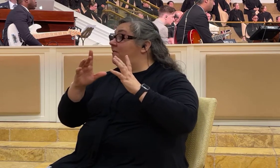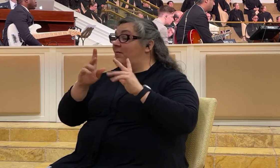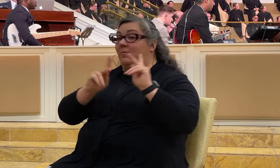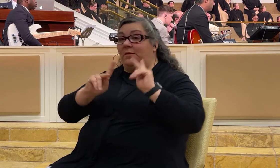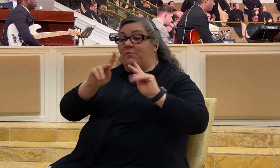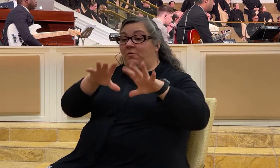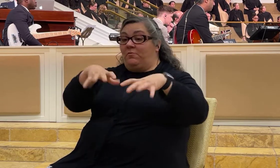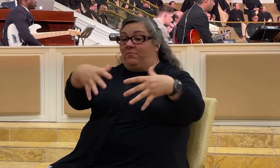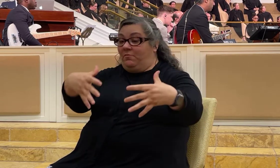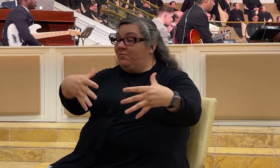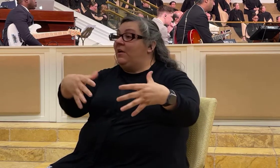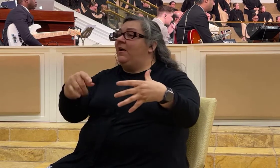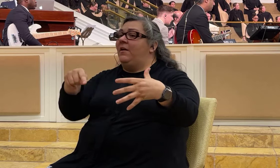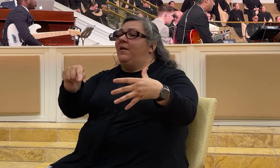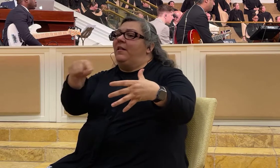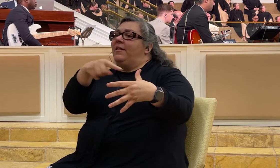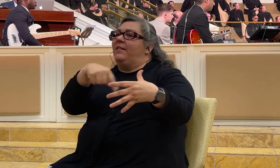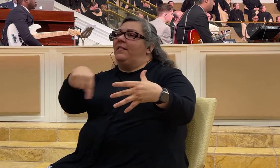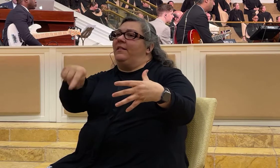types are